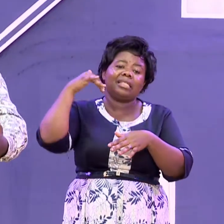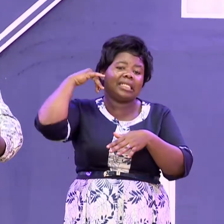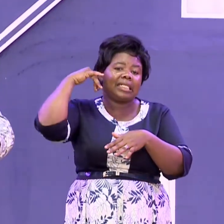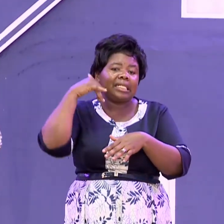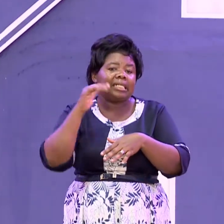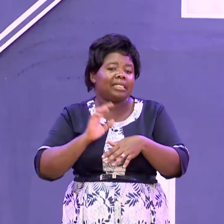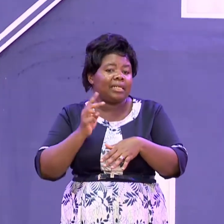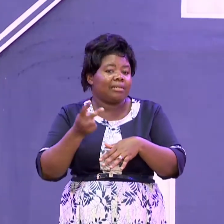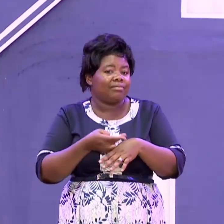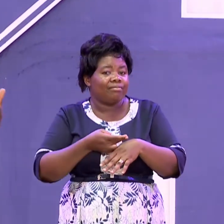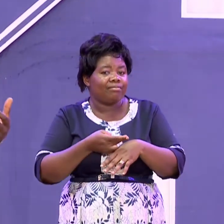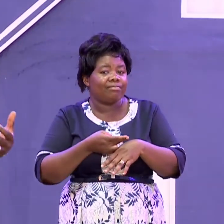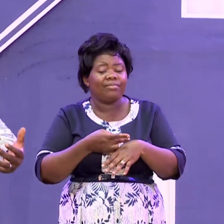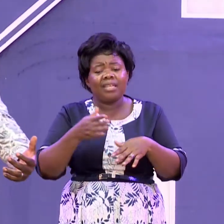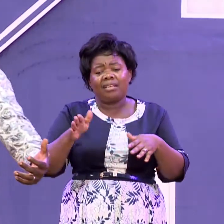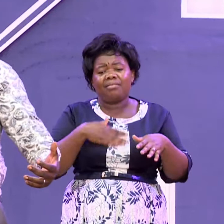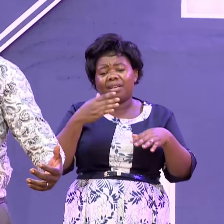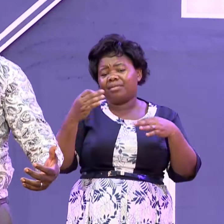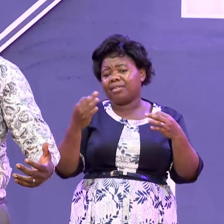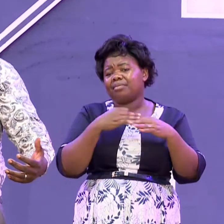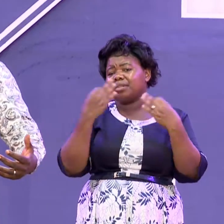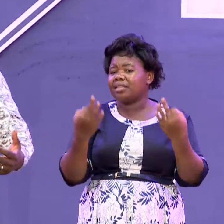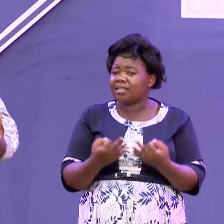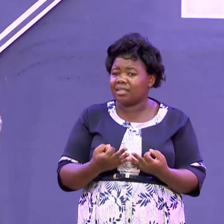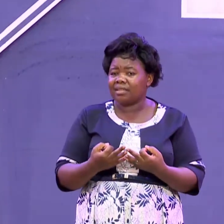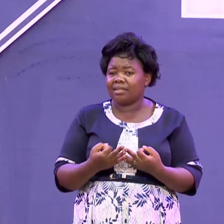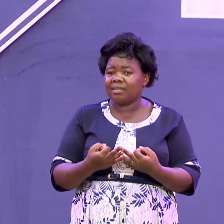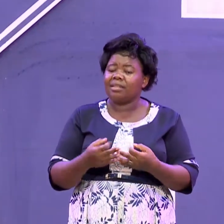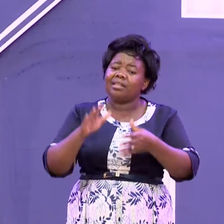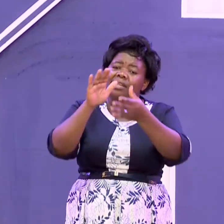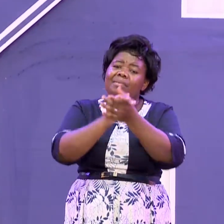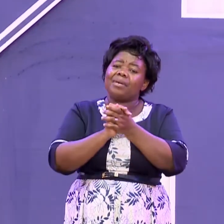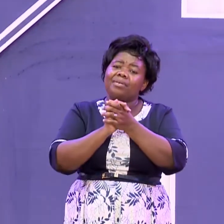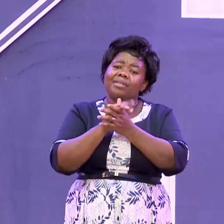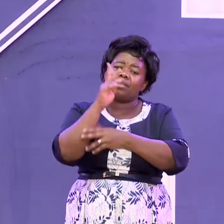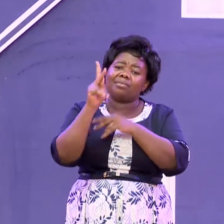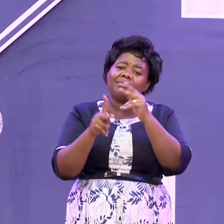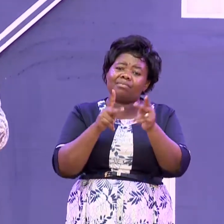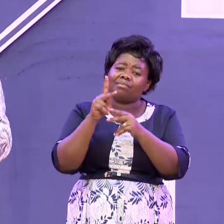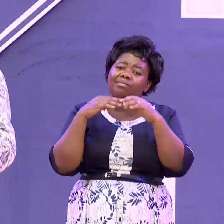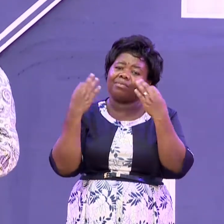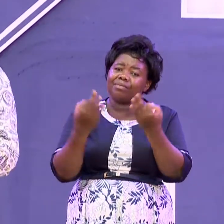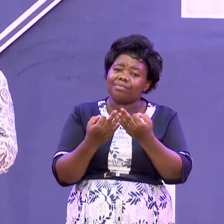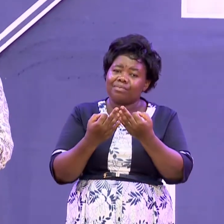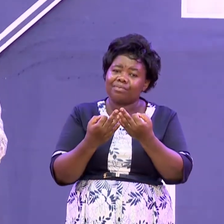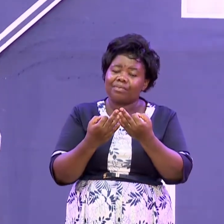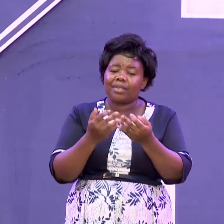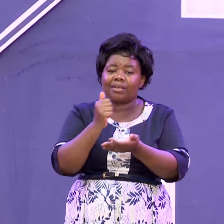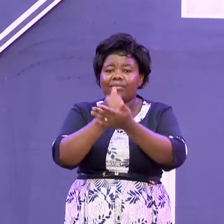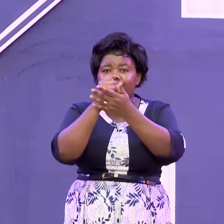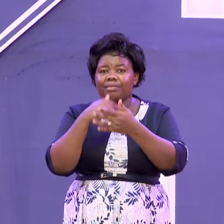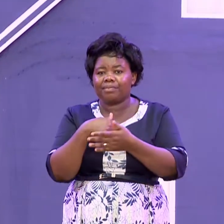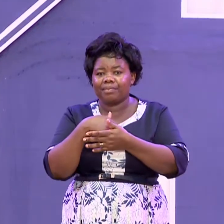called upon us. Nagamba family yange. And he said, my family. Eyaba fumbo. The marriage family. Munyambeko. Help me,